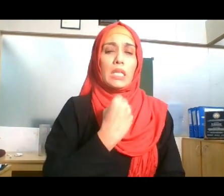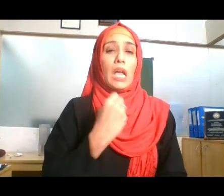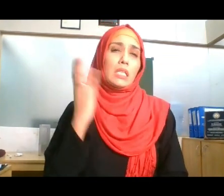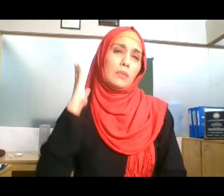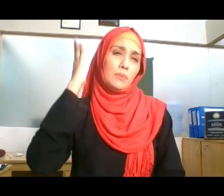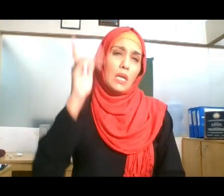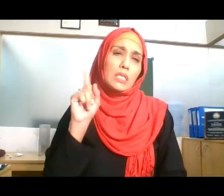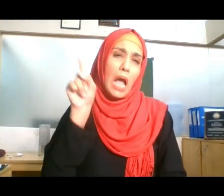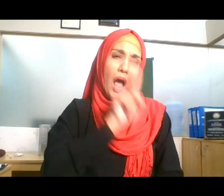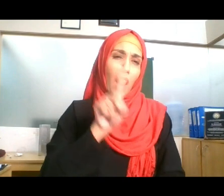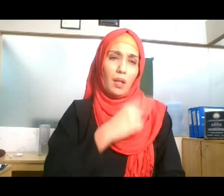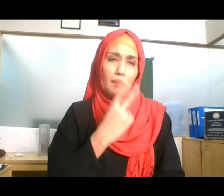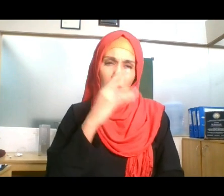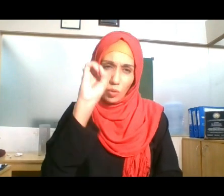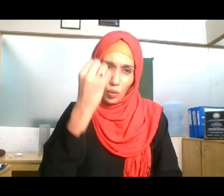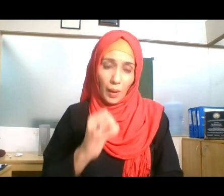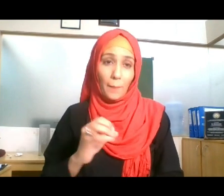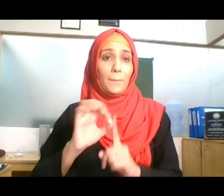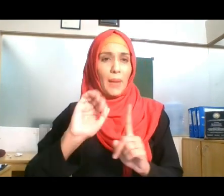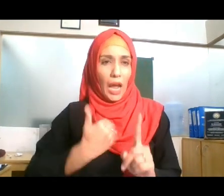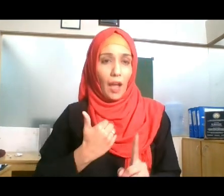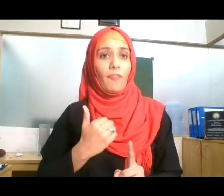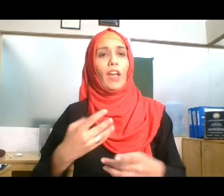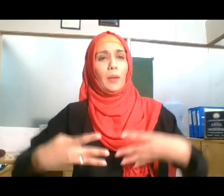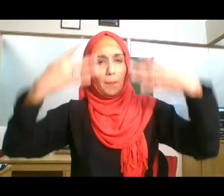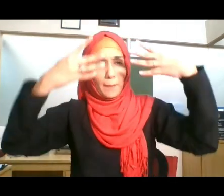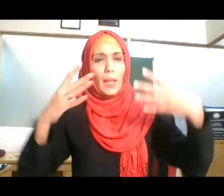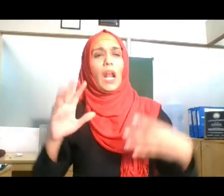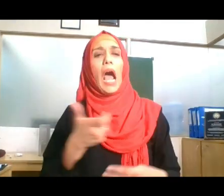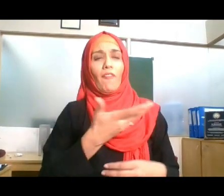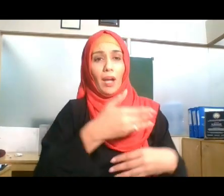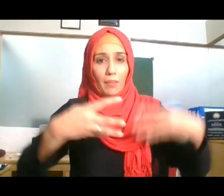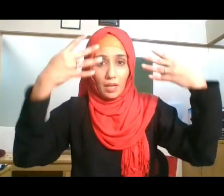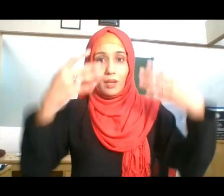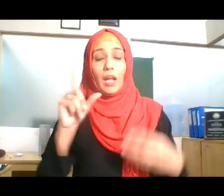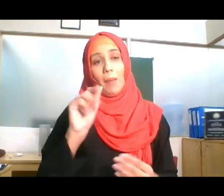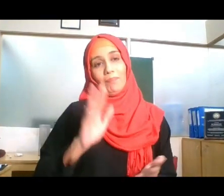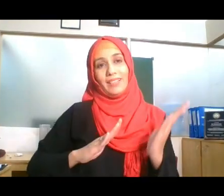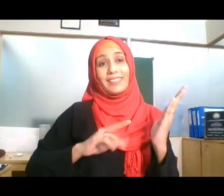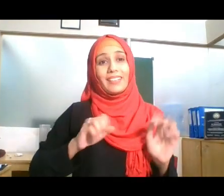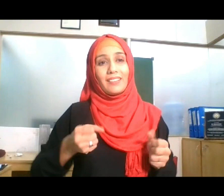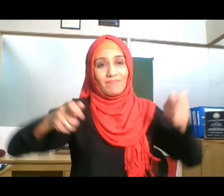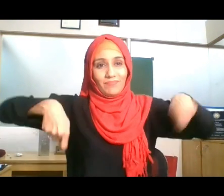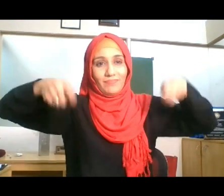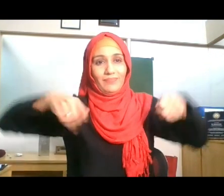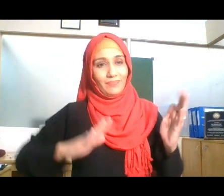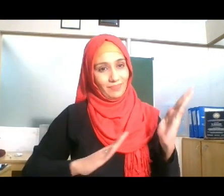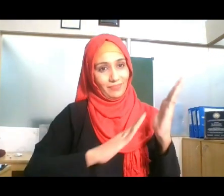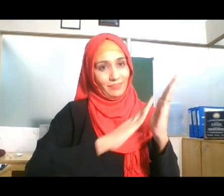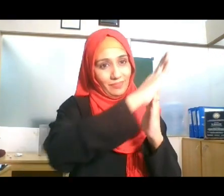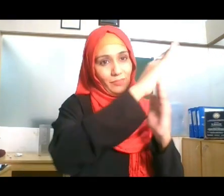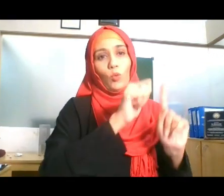observing that all public and private buildings in different cities must have ramps to facilitate